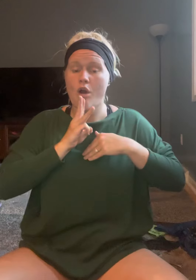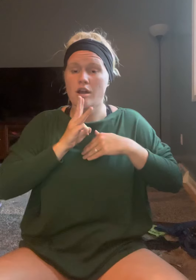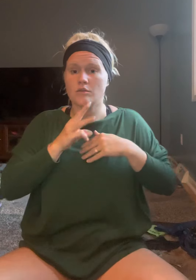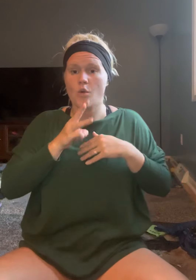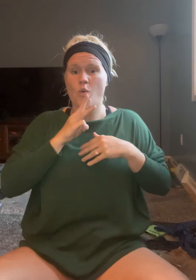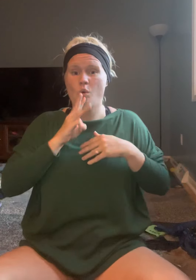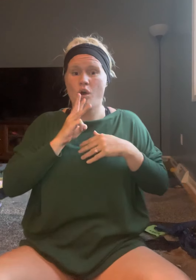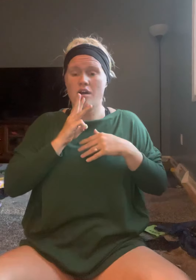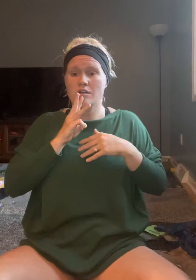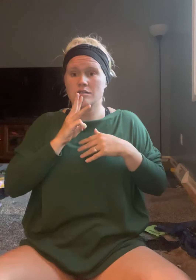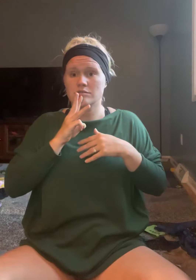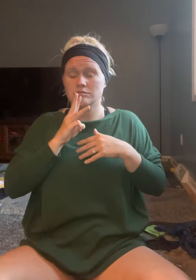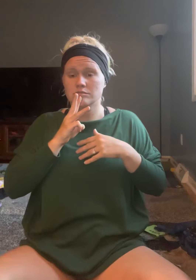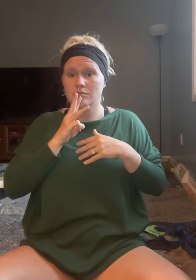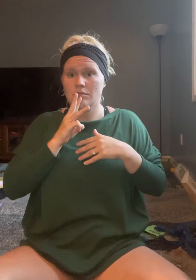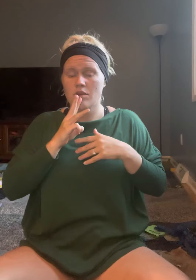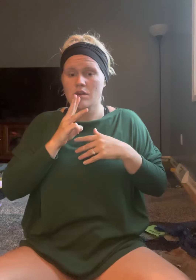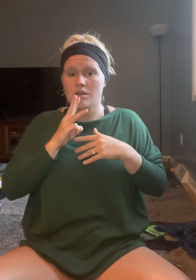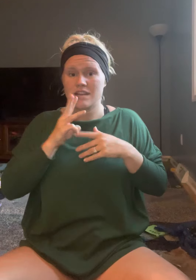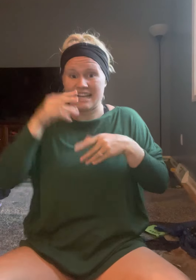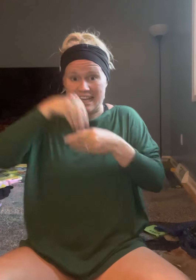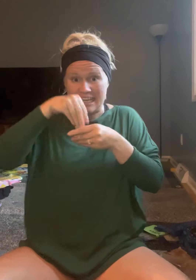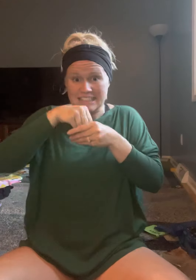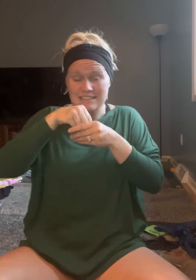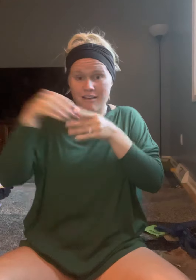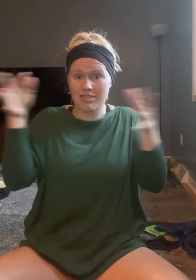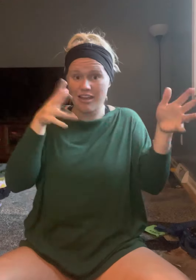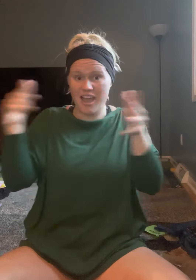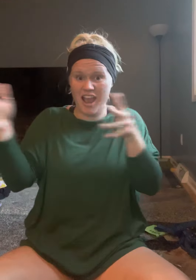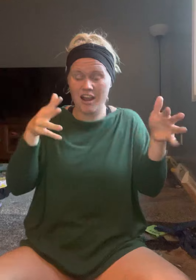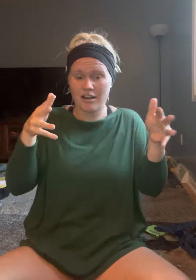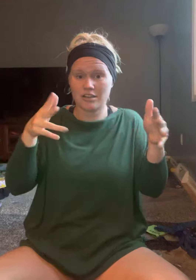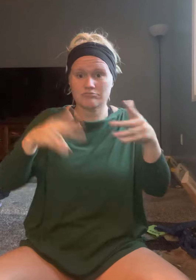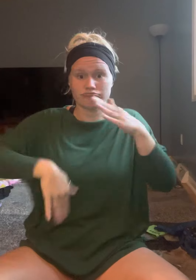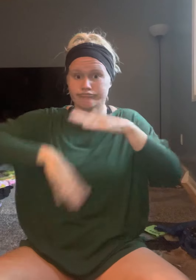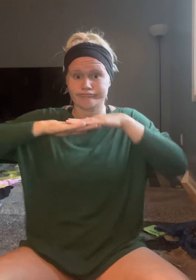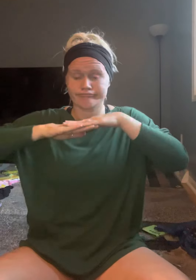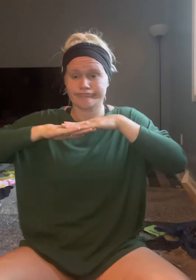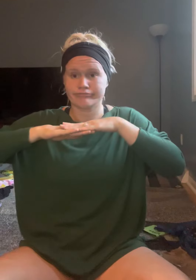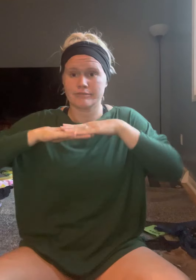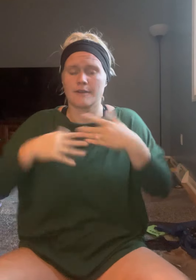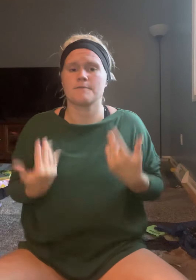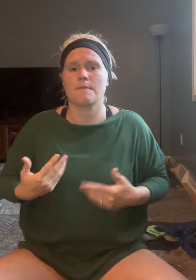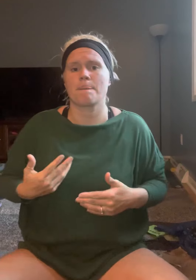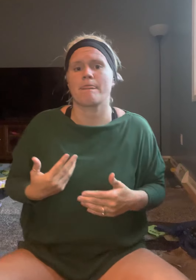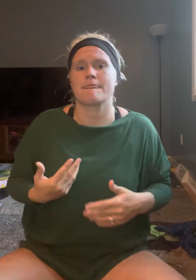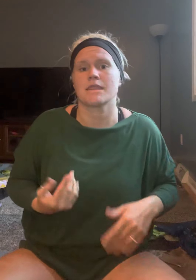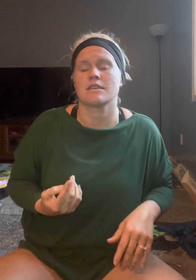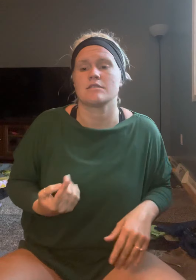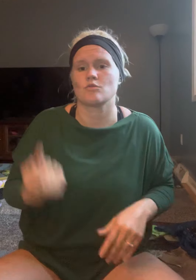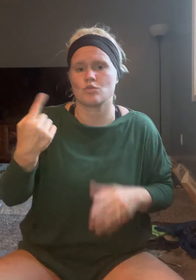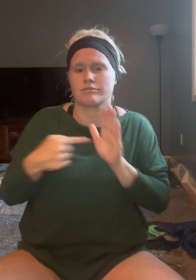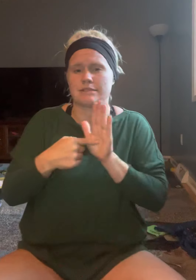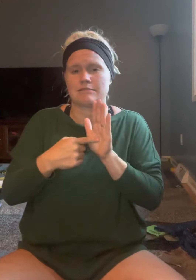This one, you can use saturated to describe a great deal of things. The one we're looking at is the atmosphere. The air in the